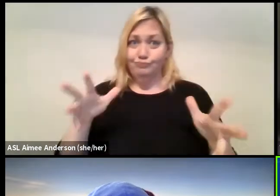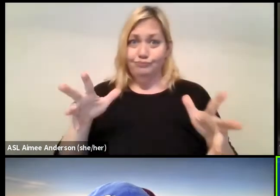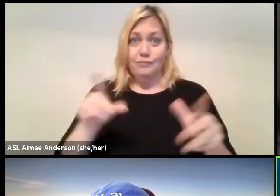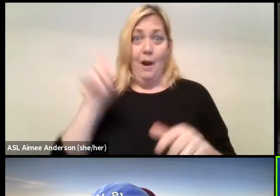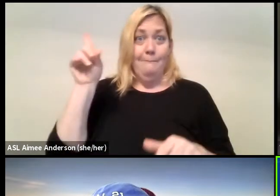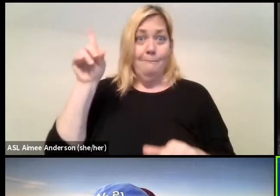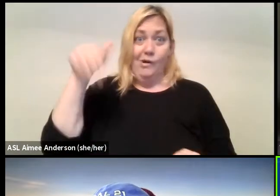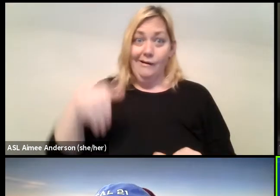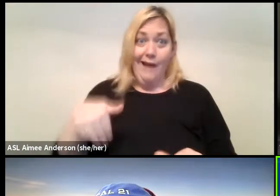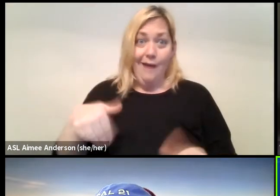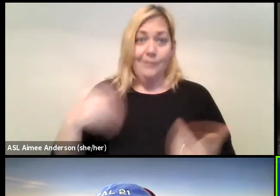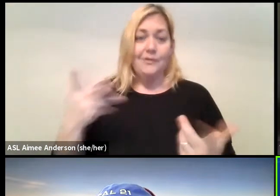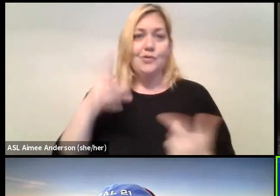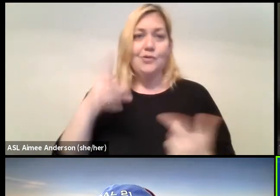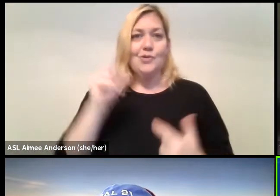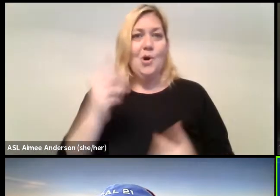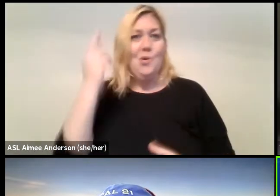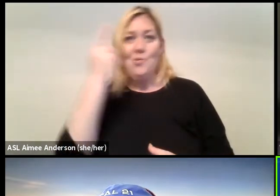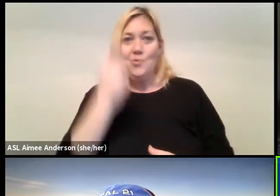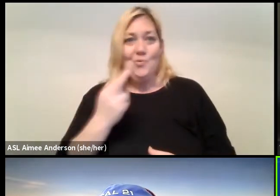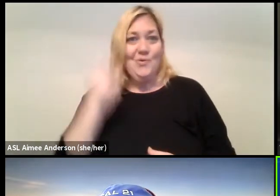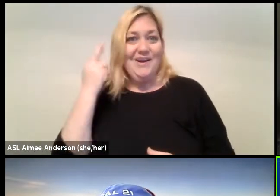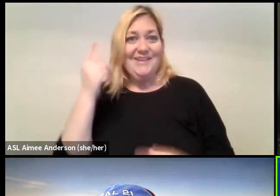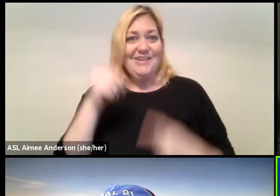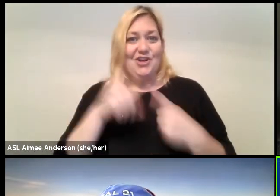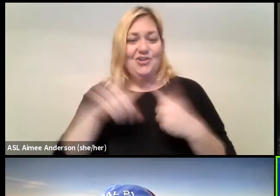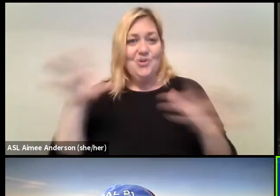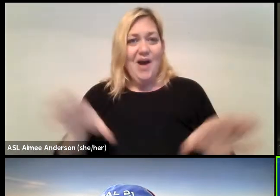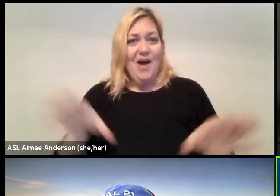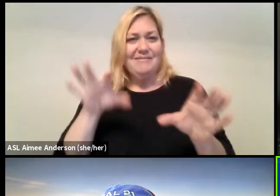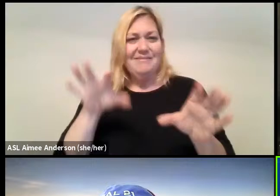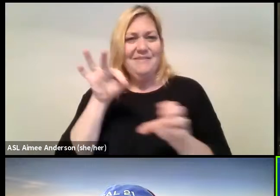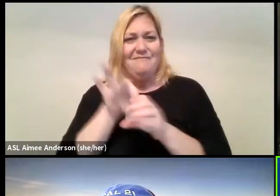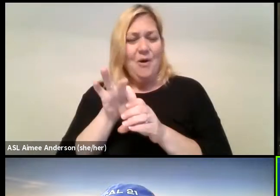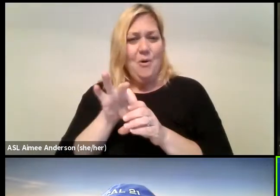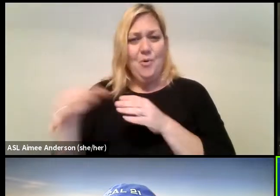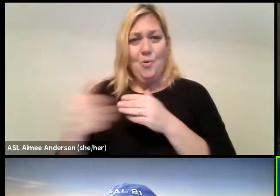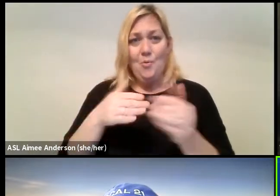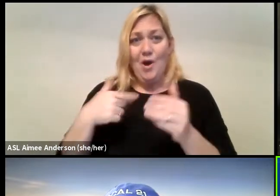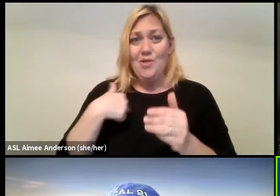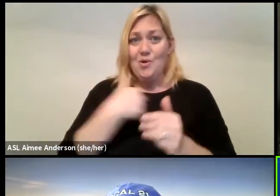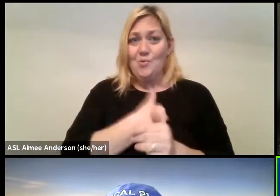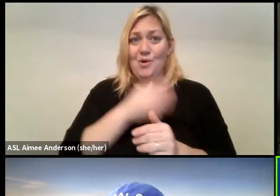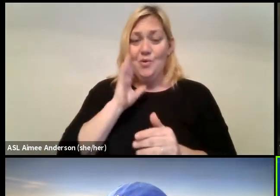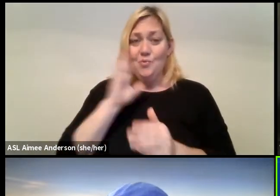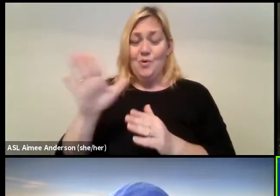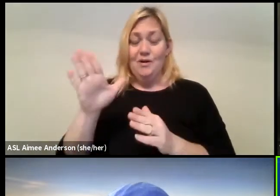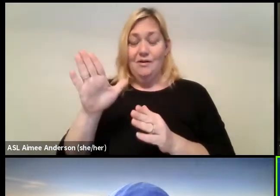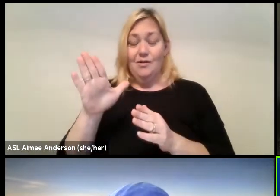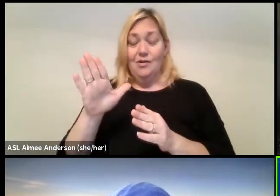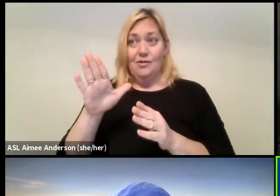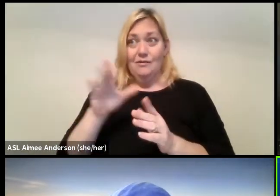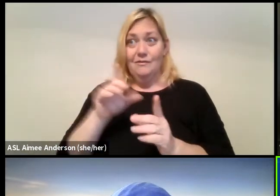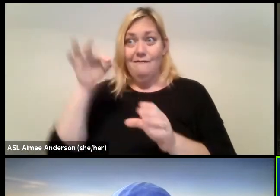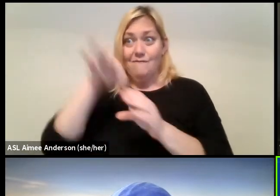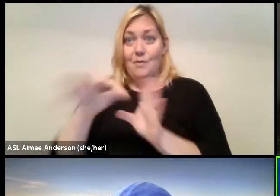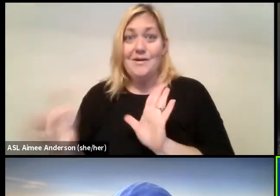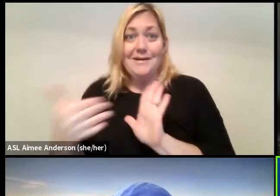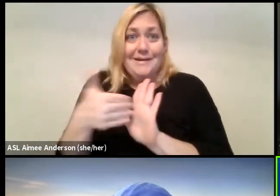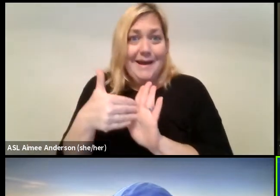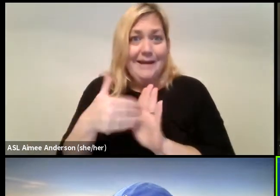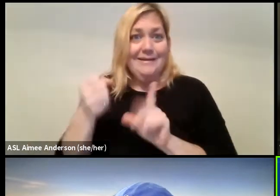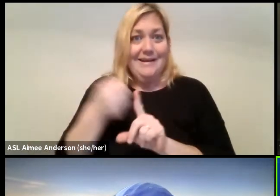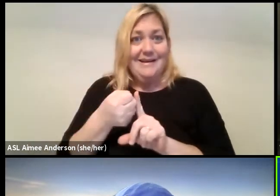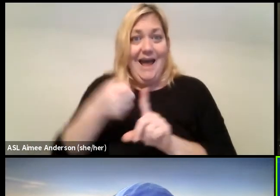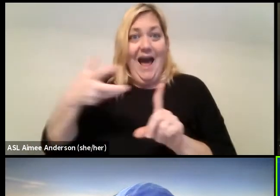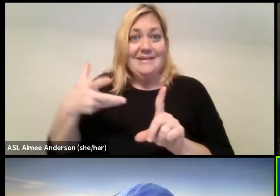down. There was no reason to actually vote whether we're going to entertain it in excess of the